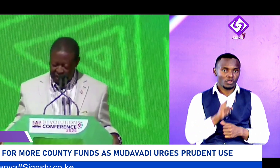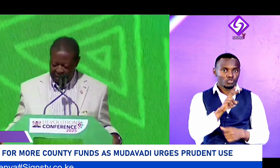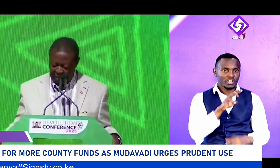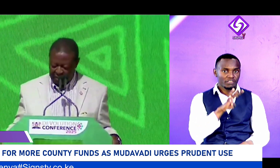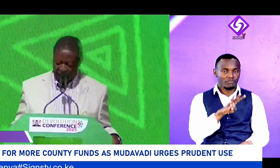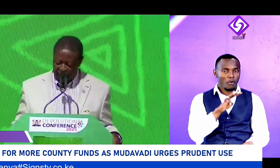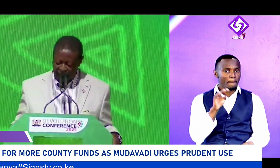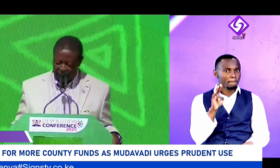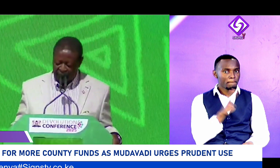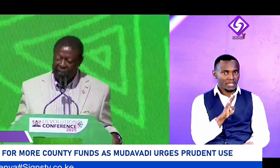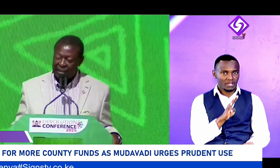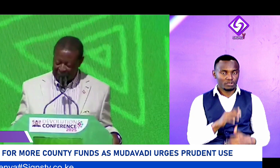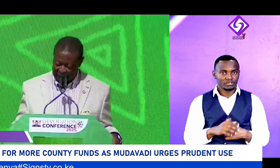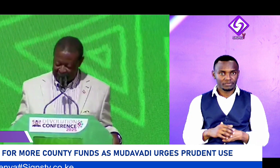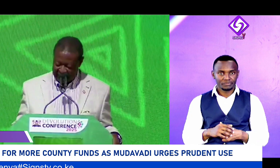Kenya shillings, 40